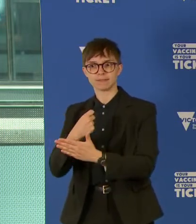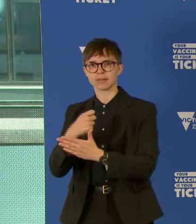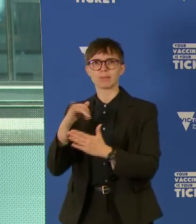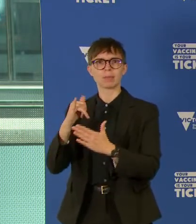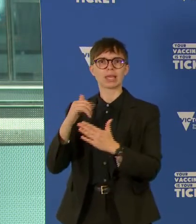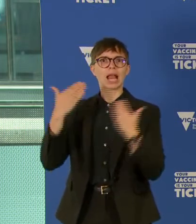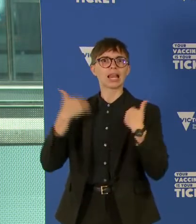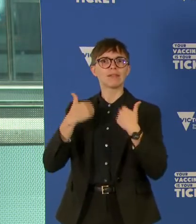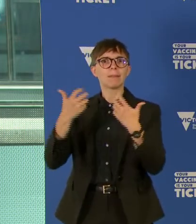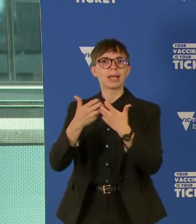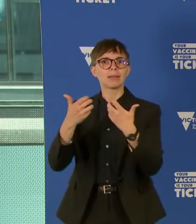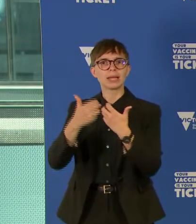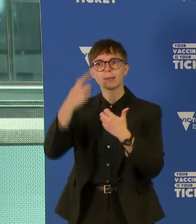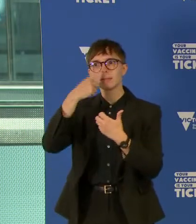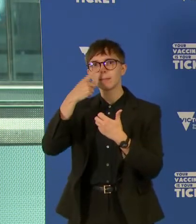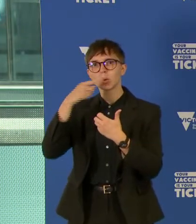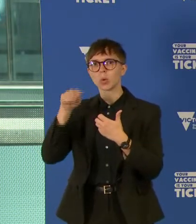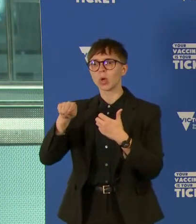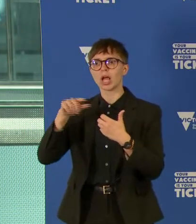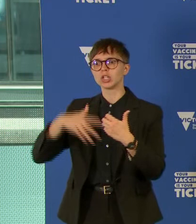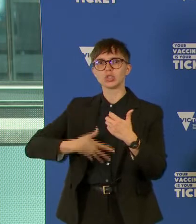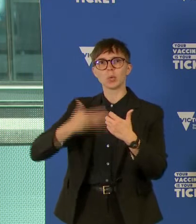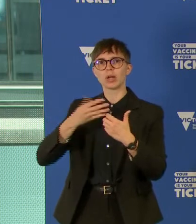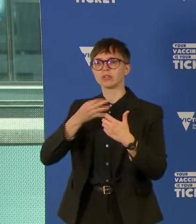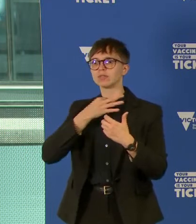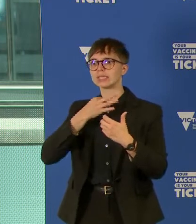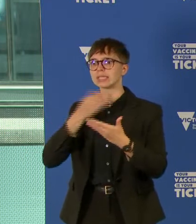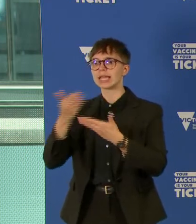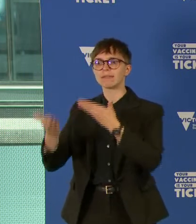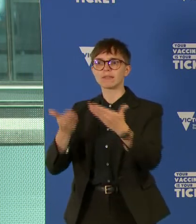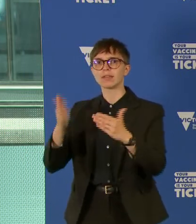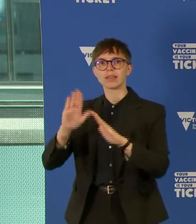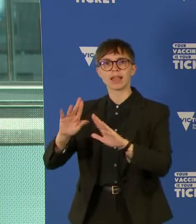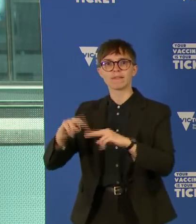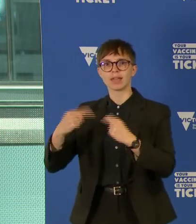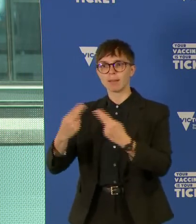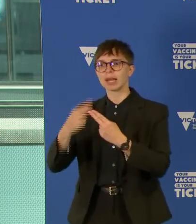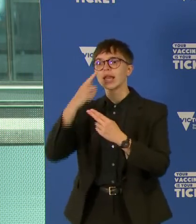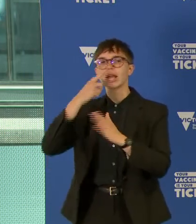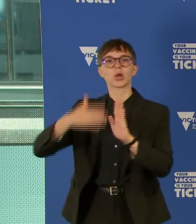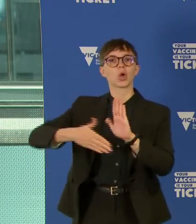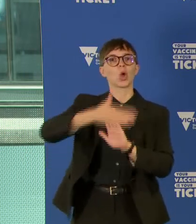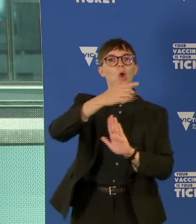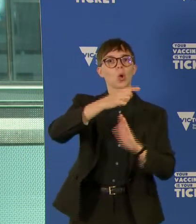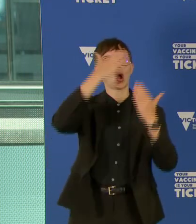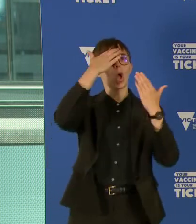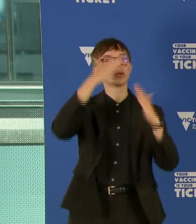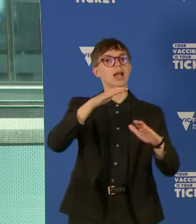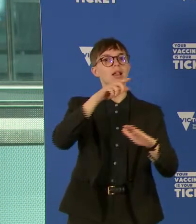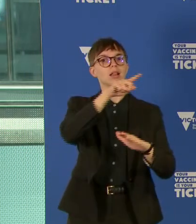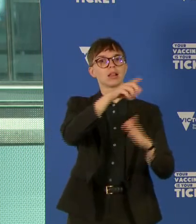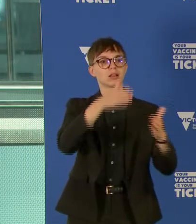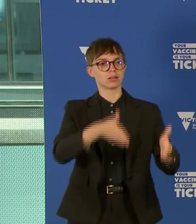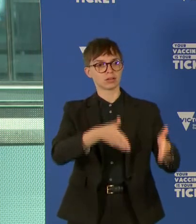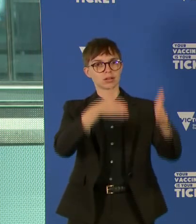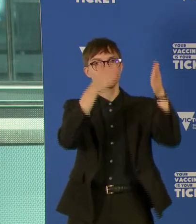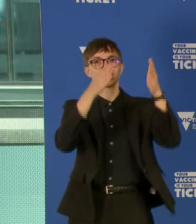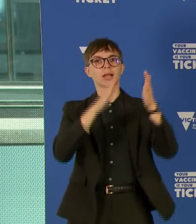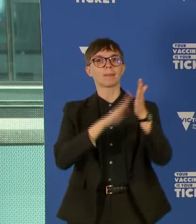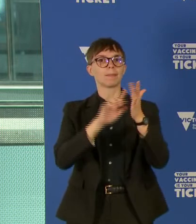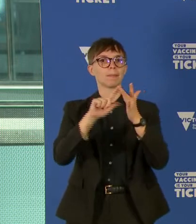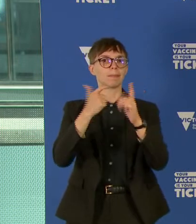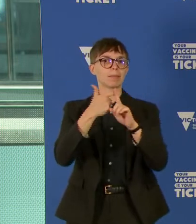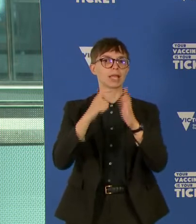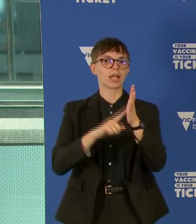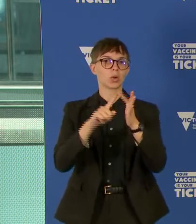insecure housing, of the many thousands of Victorians who need to isolate because they've got COVID